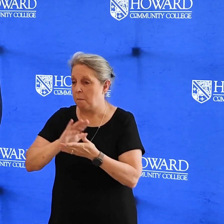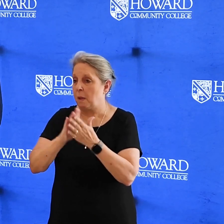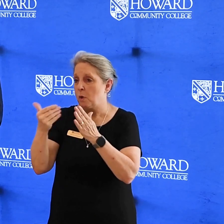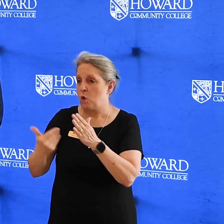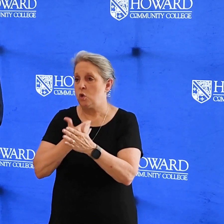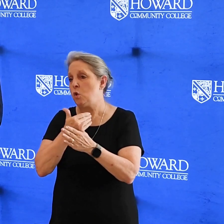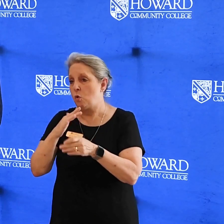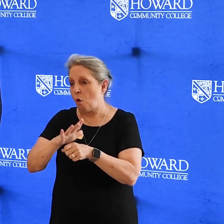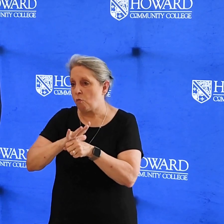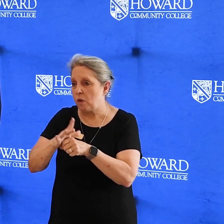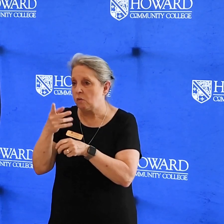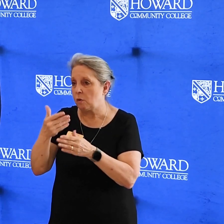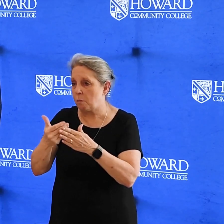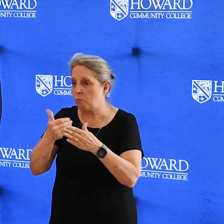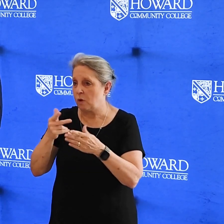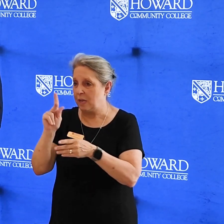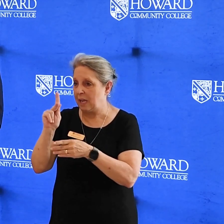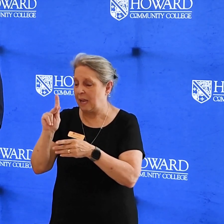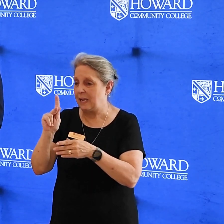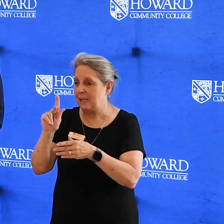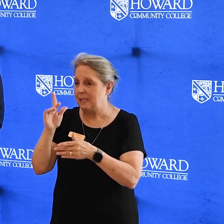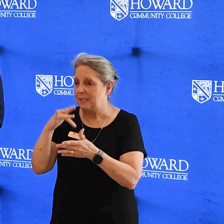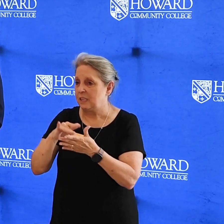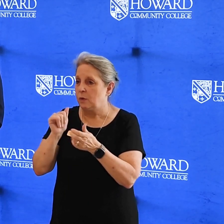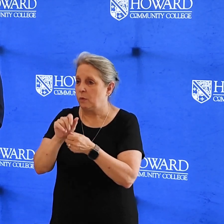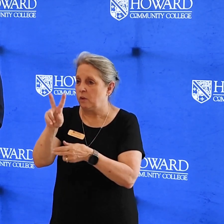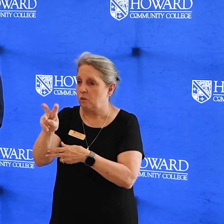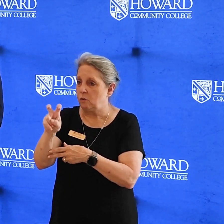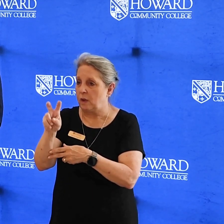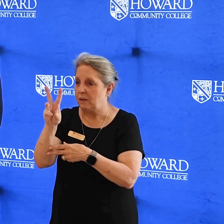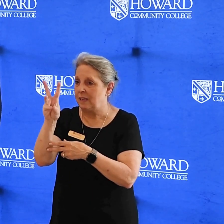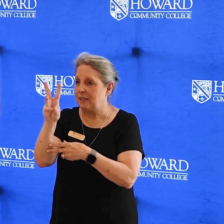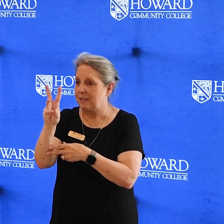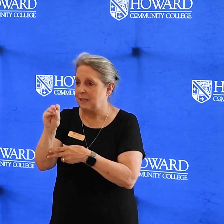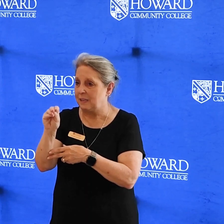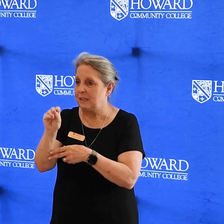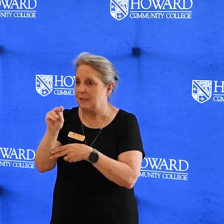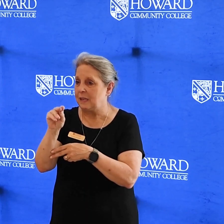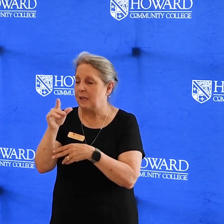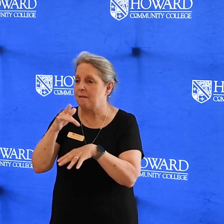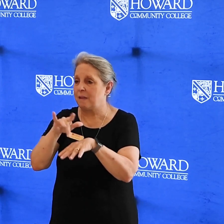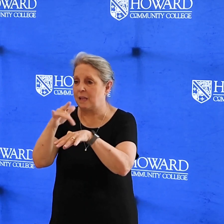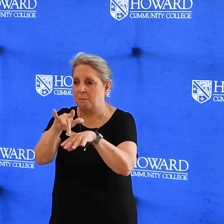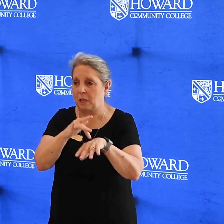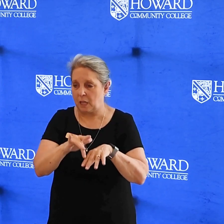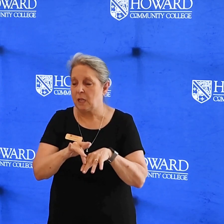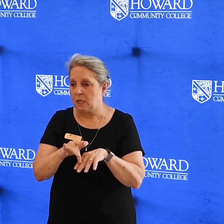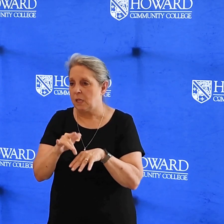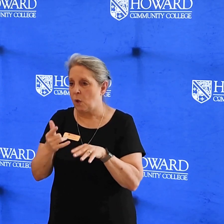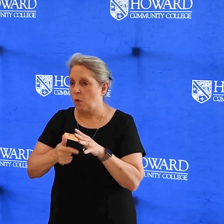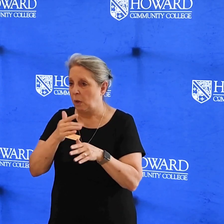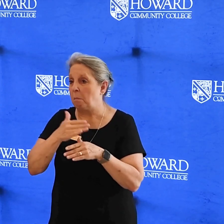regional pre-K center with approximately 260 seats available once complete.